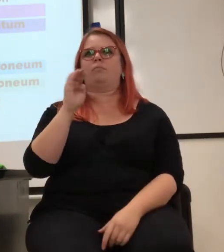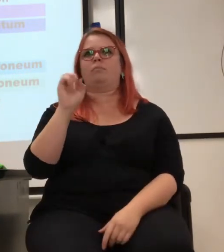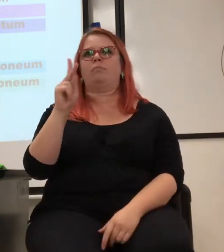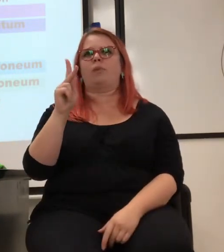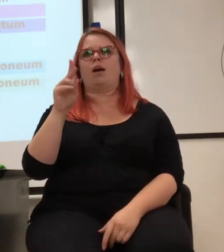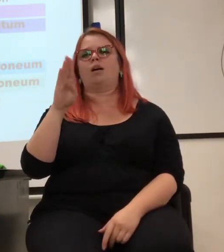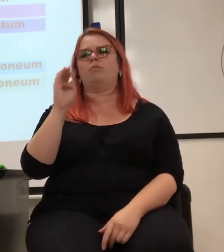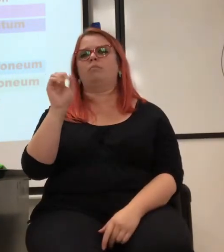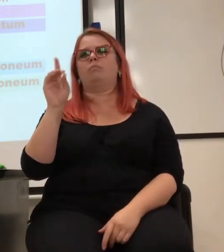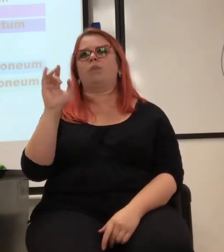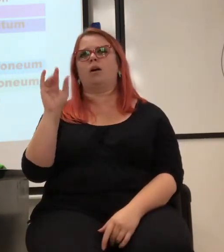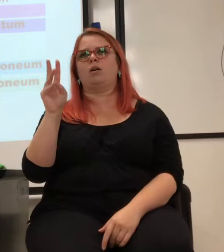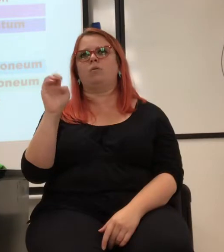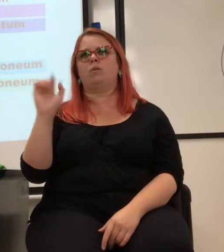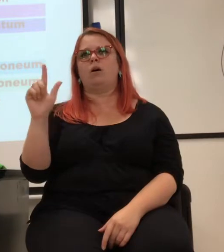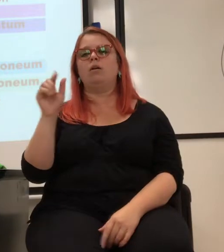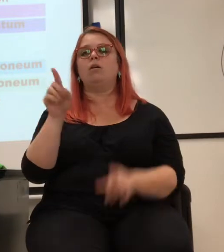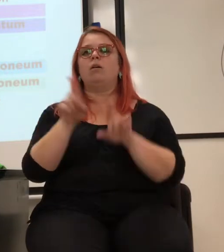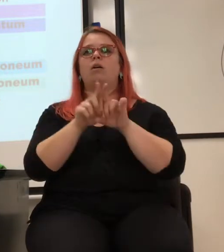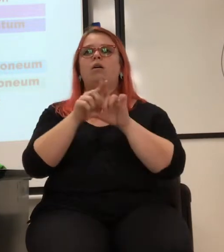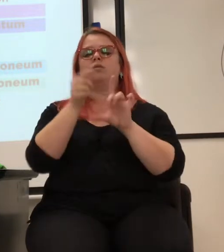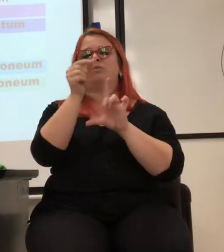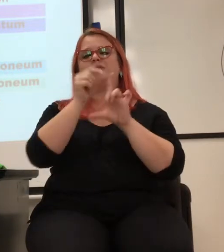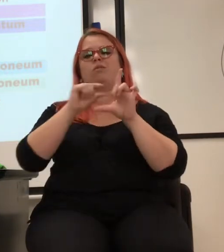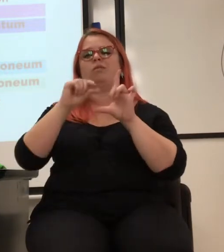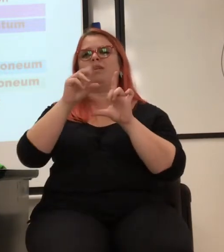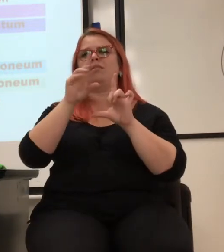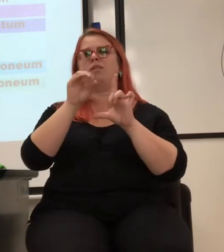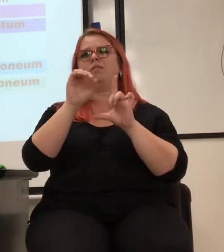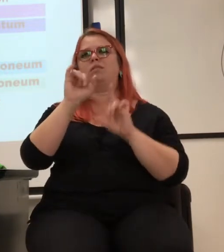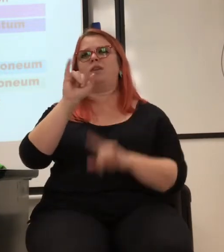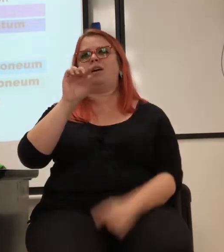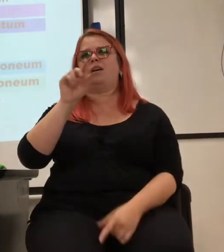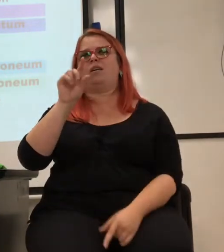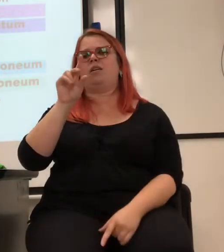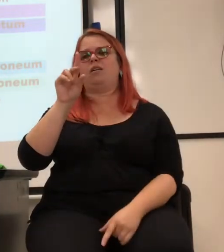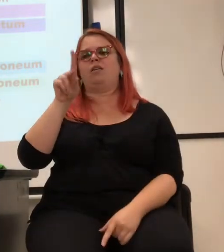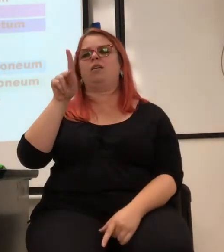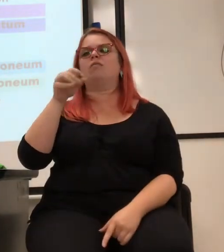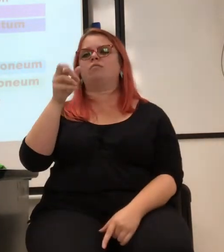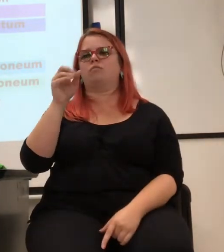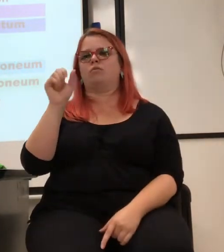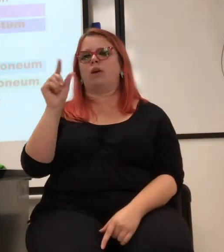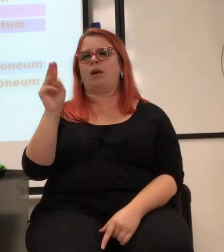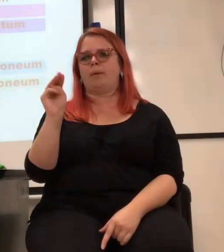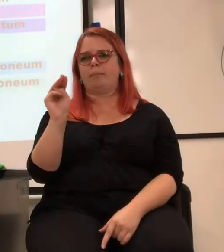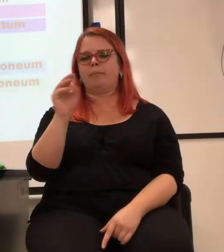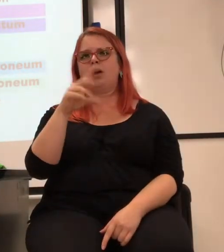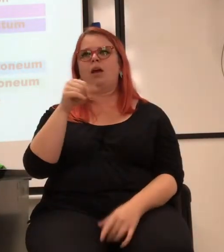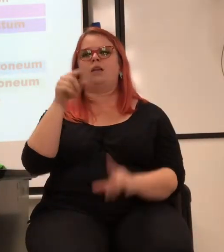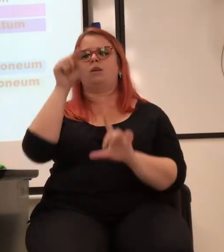Lining the inside of the diaphragm, and I'm going to shoot down on top of the liver and go around.